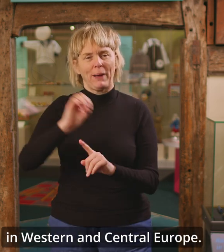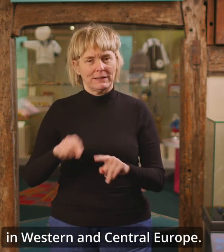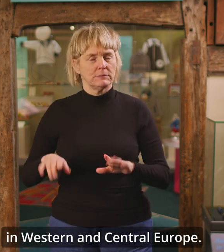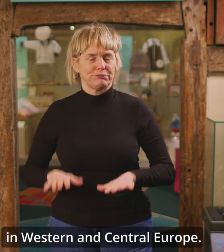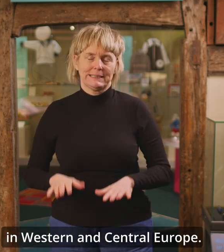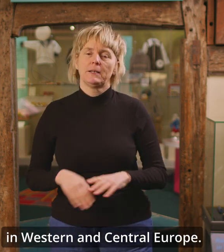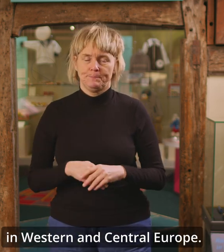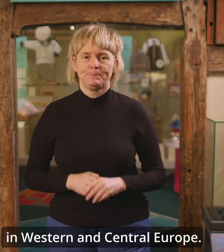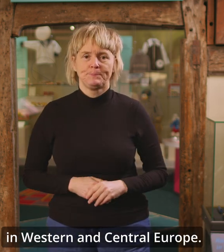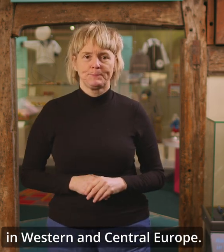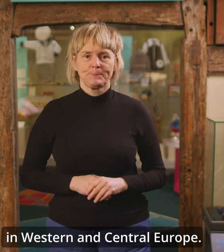Western and Central Europe.